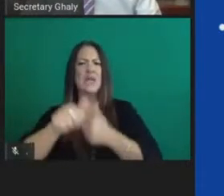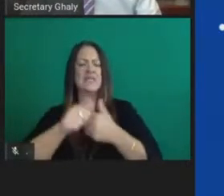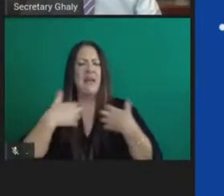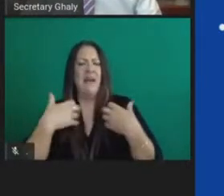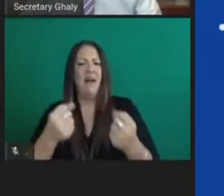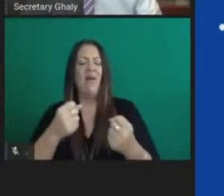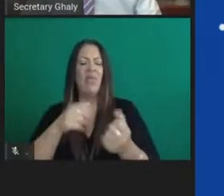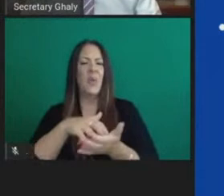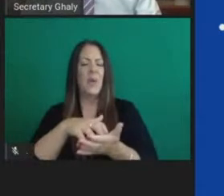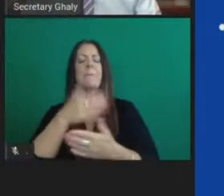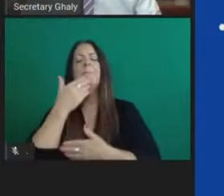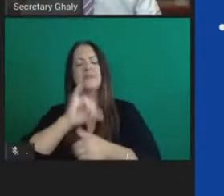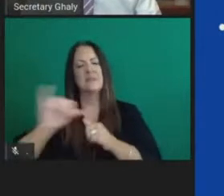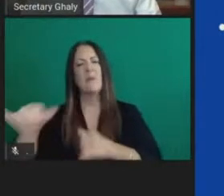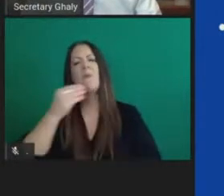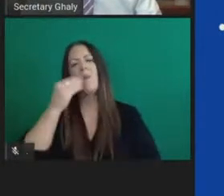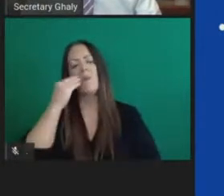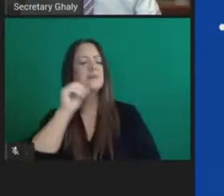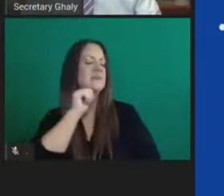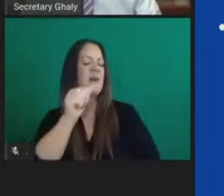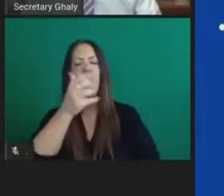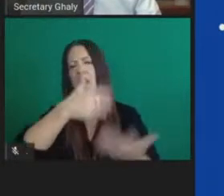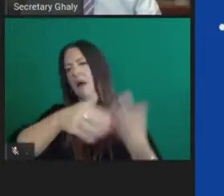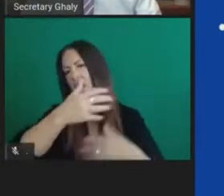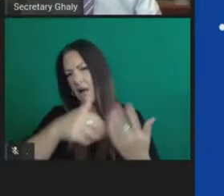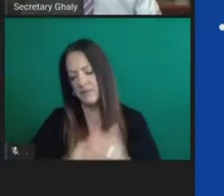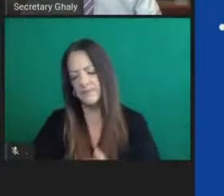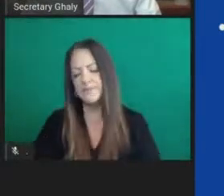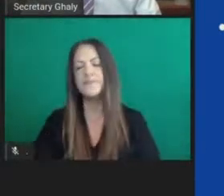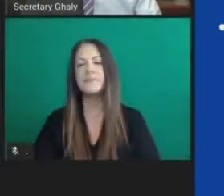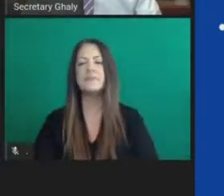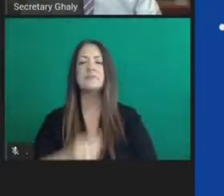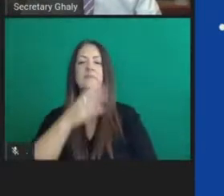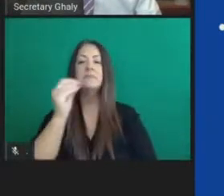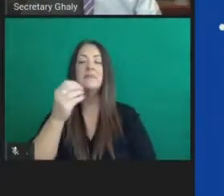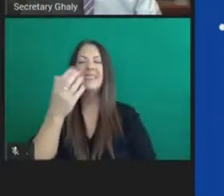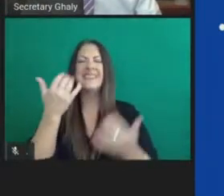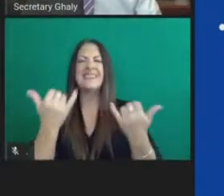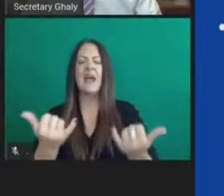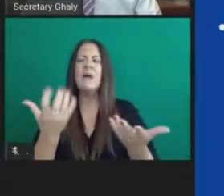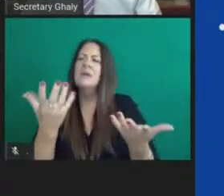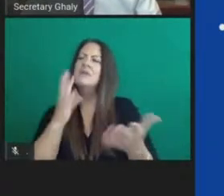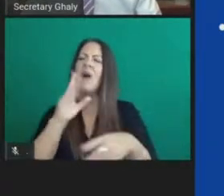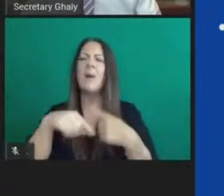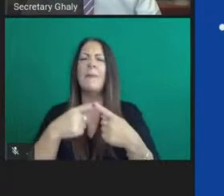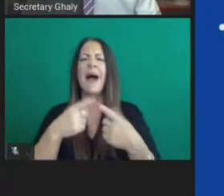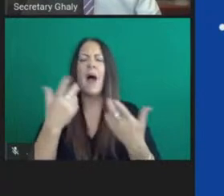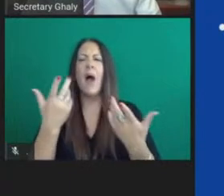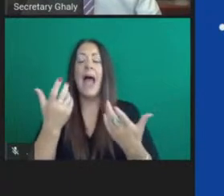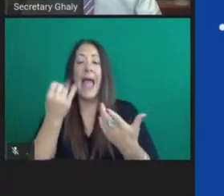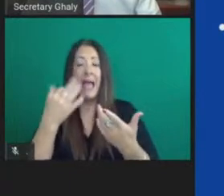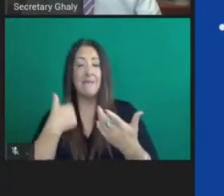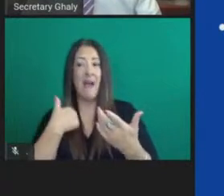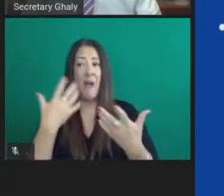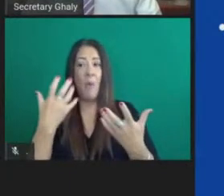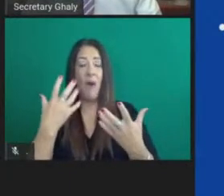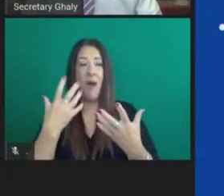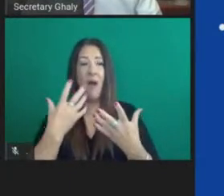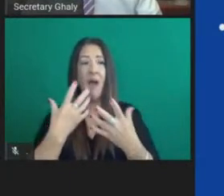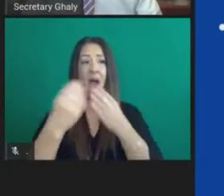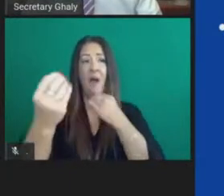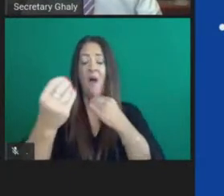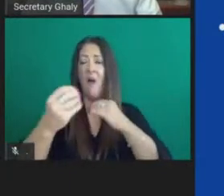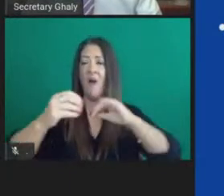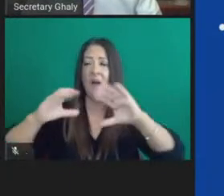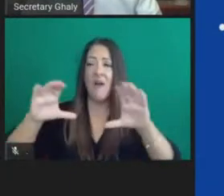that guidance? It's really talking about limiting the size of any gathering that you are planning